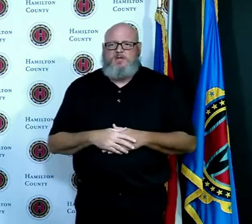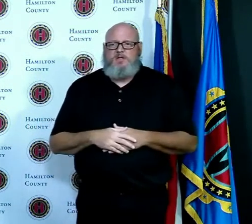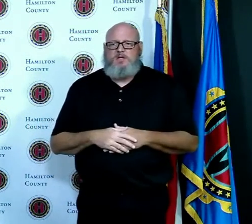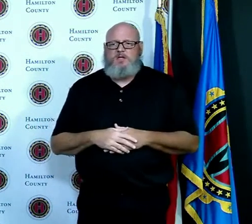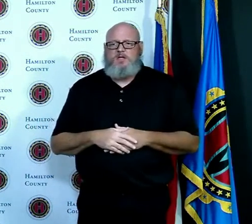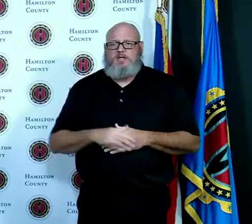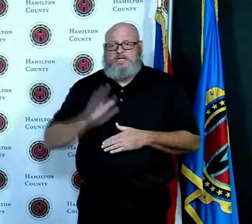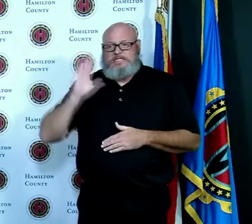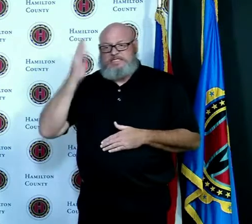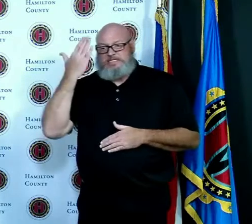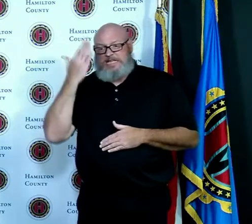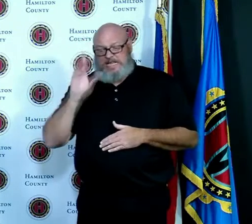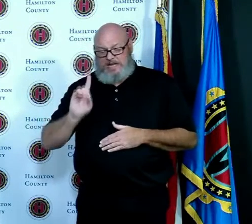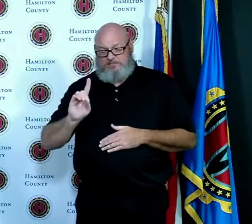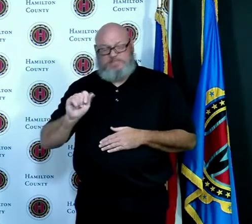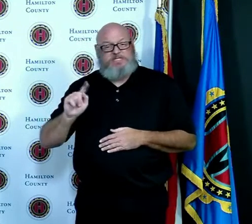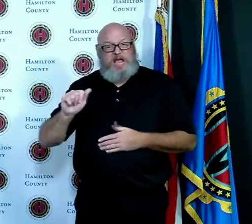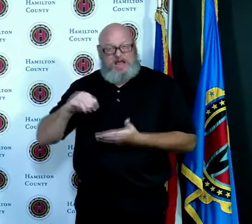here in Hamilton County.